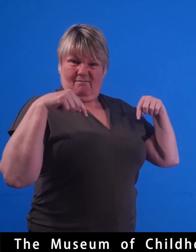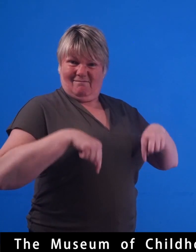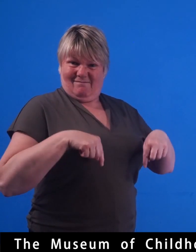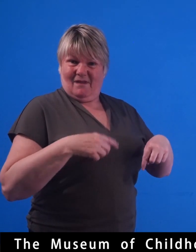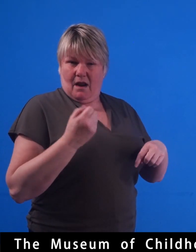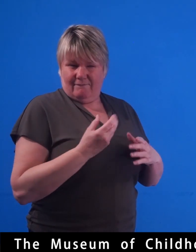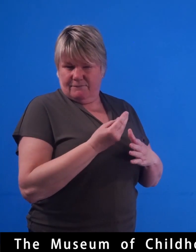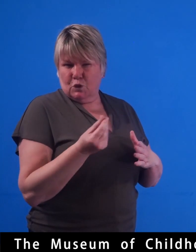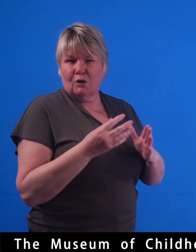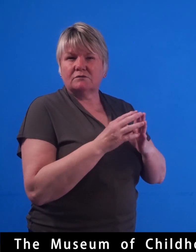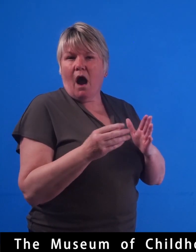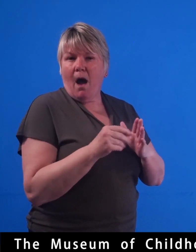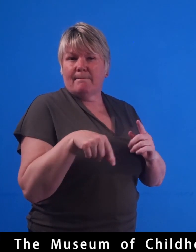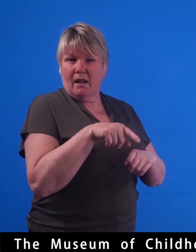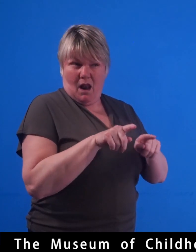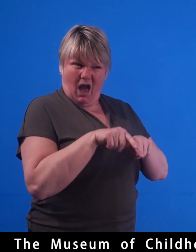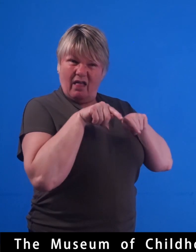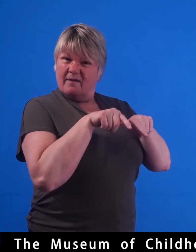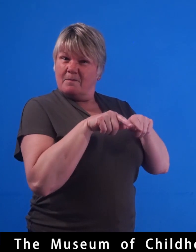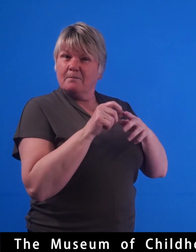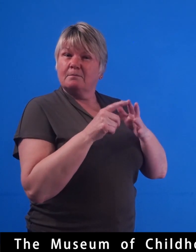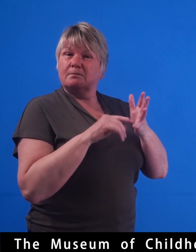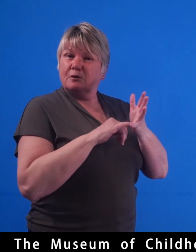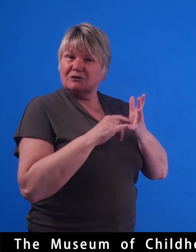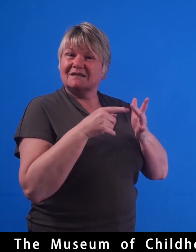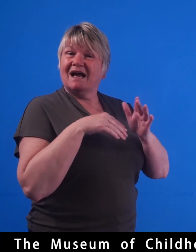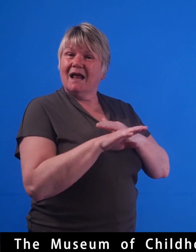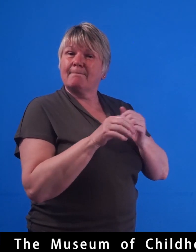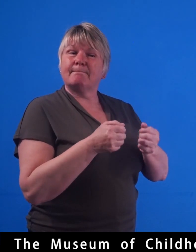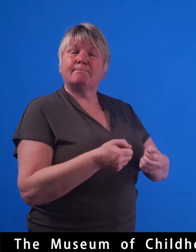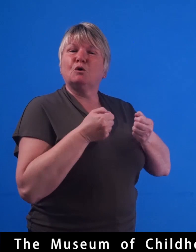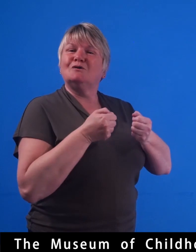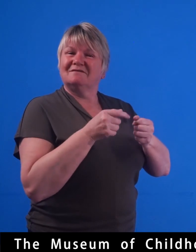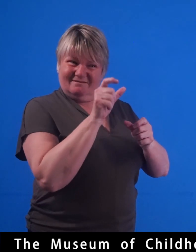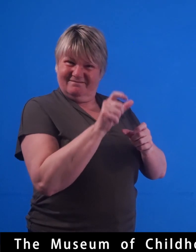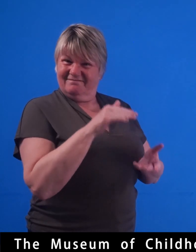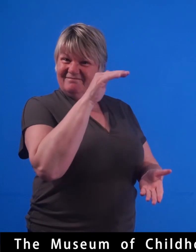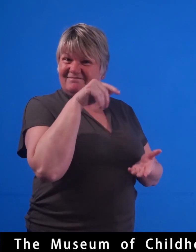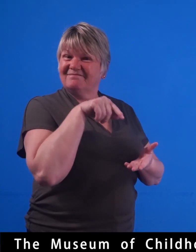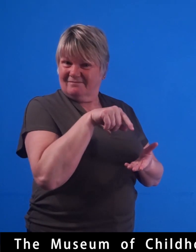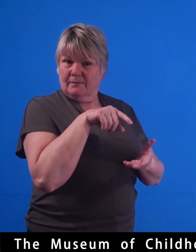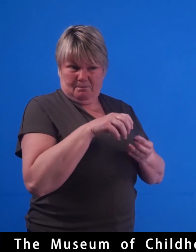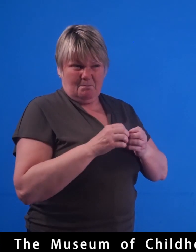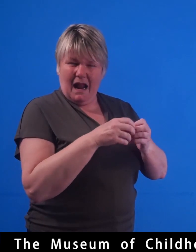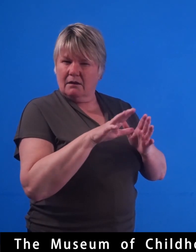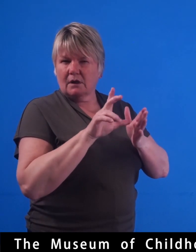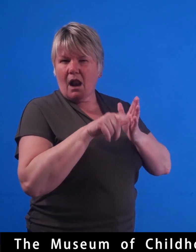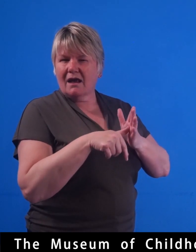The Museum of Childhood has a few examples, such as this Puss in Boots figure made in the late